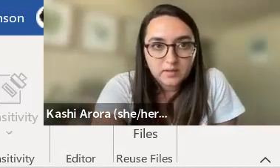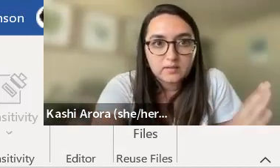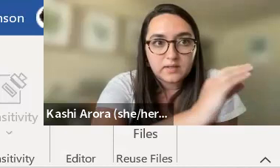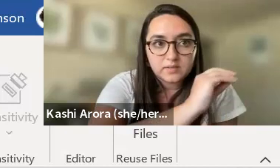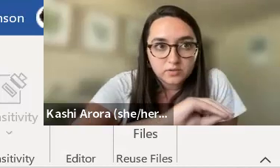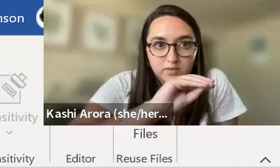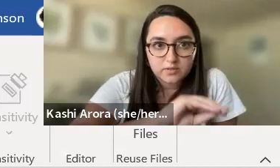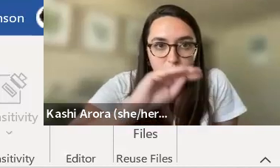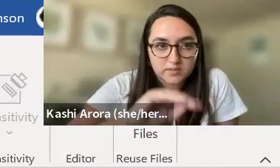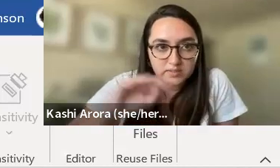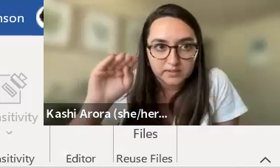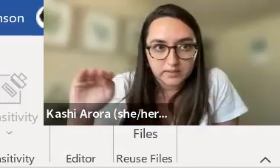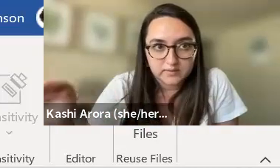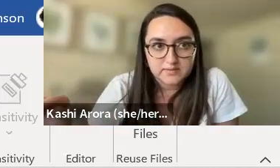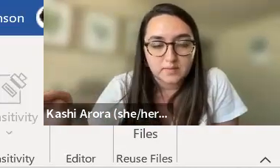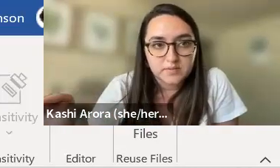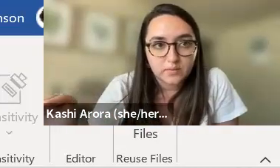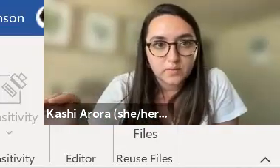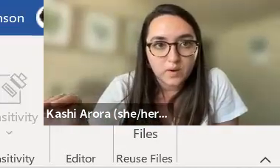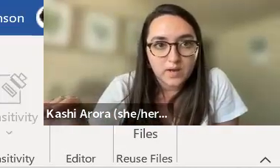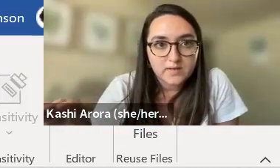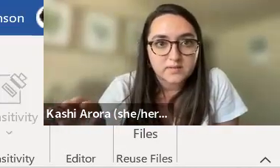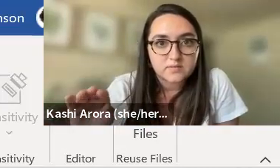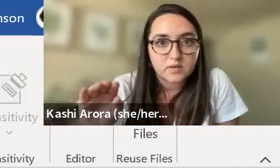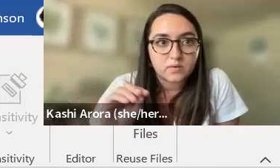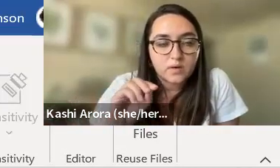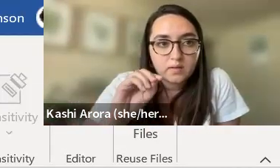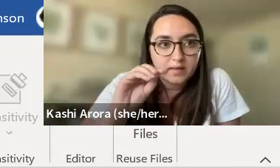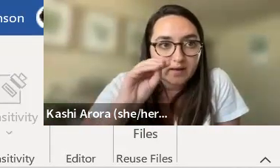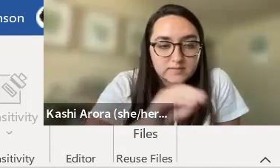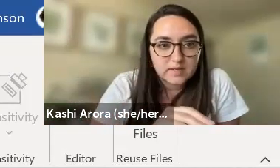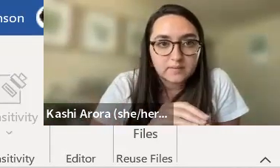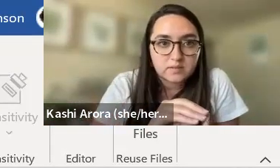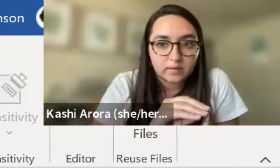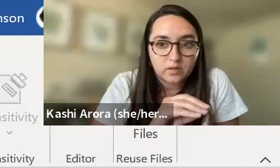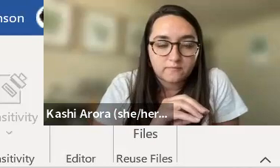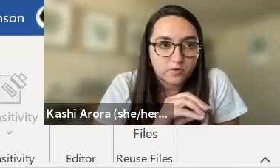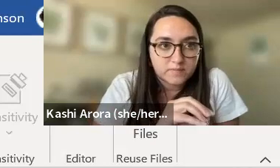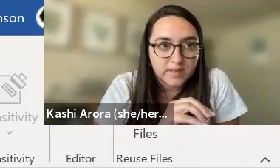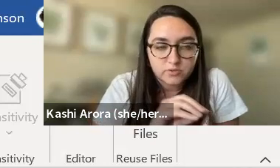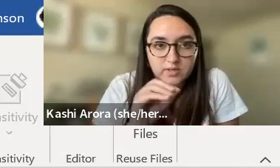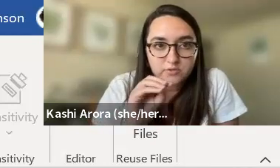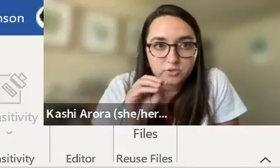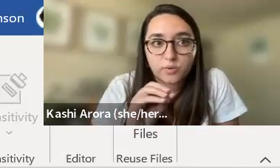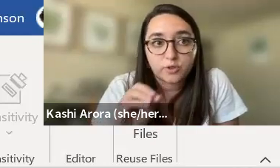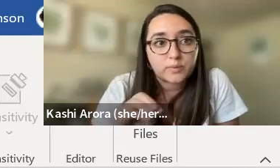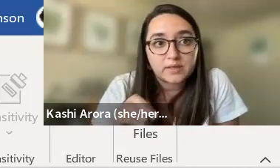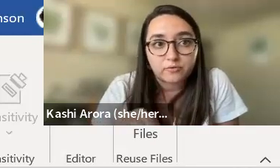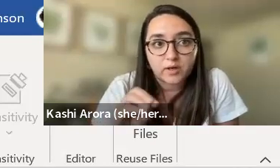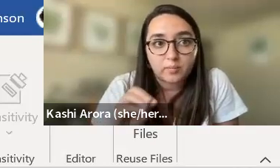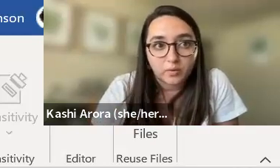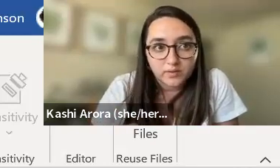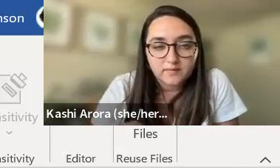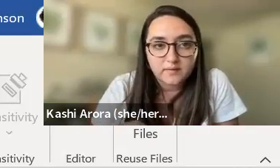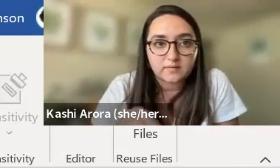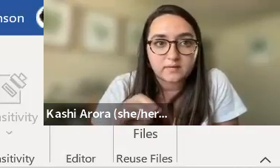be, the easier it is to articulate the subsequent whys. And so that statement about law enforcement actually has 2 or 3